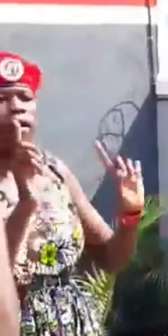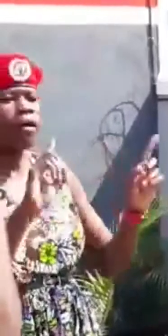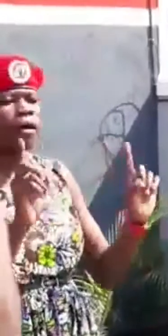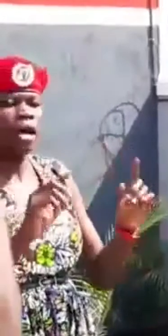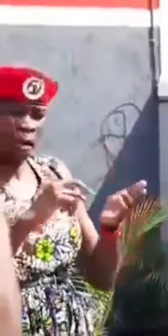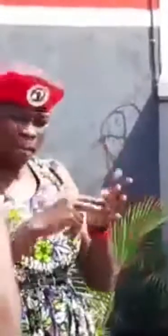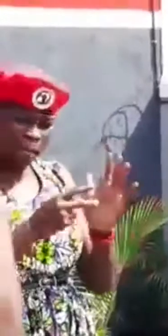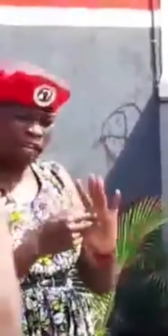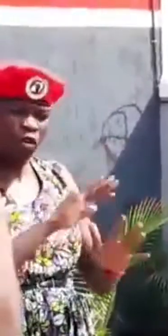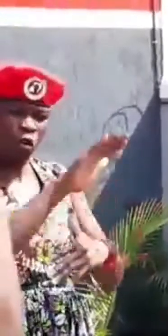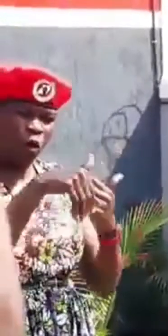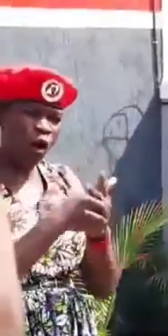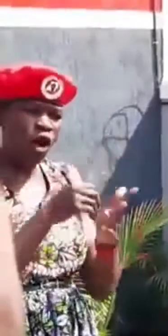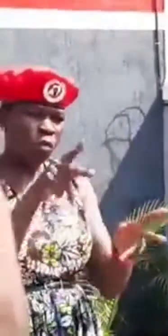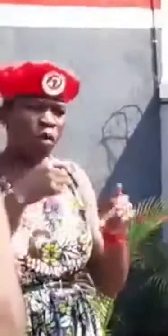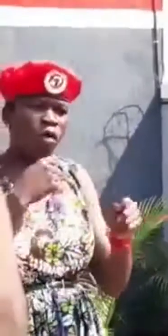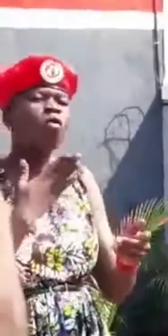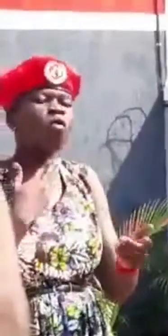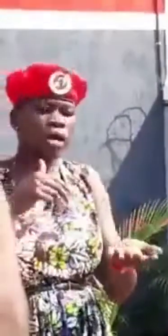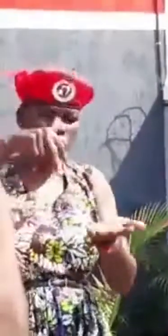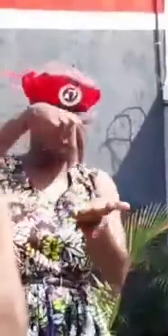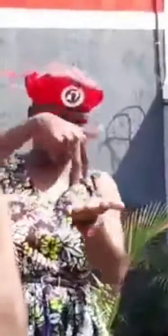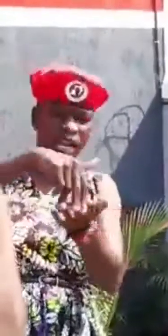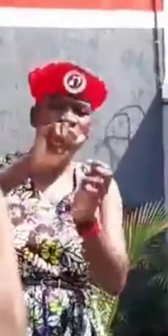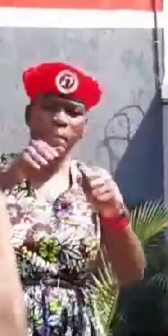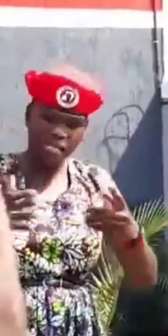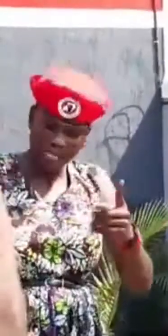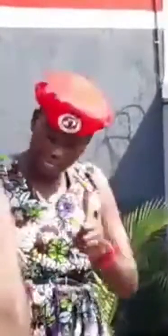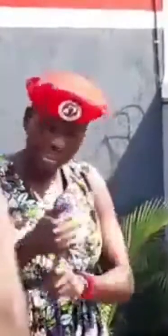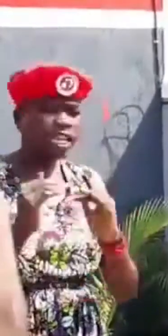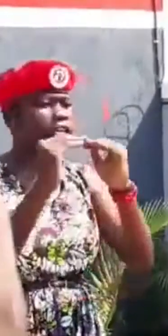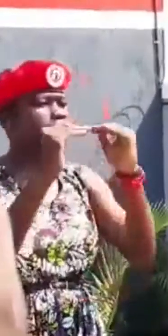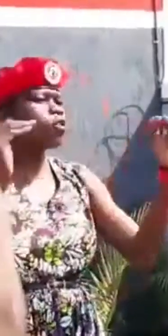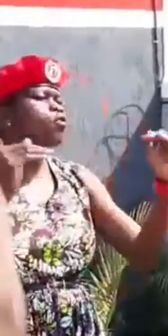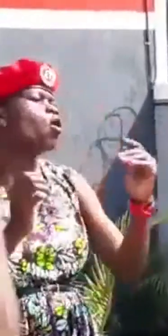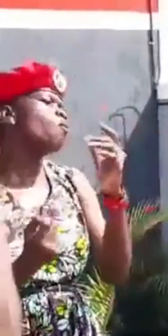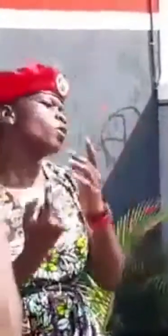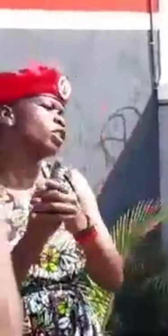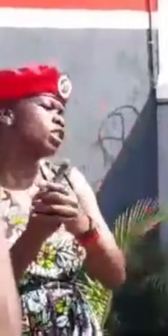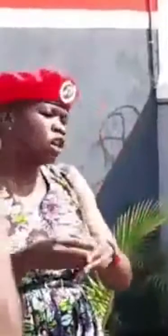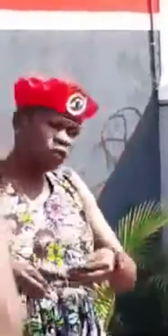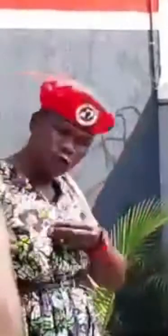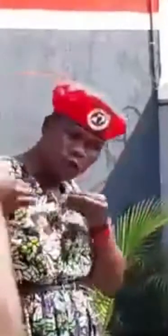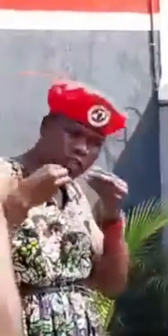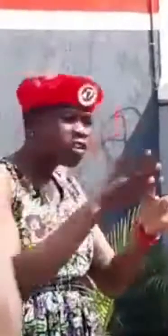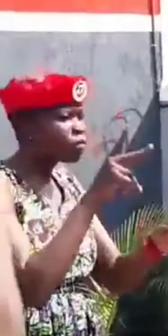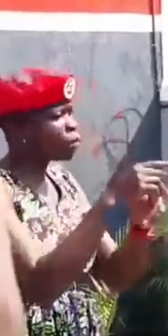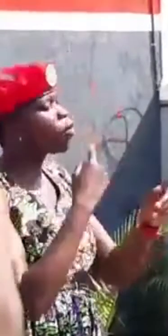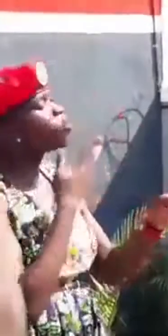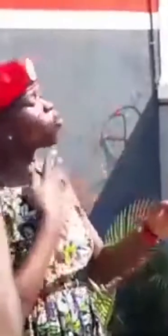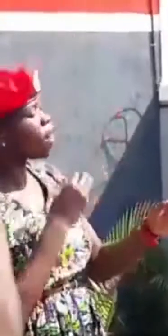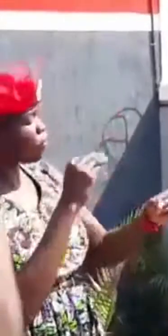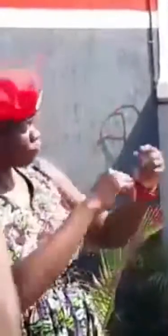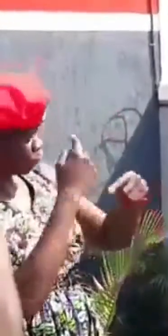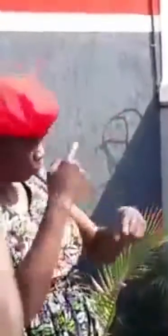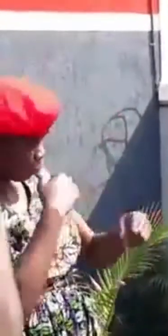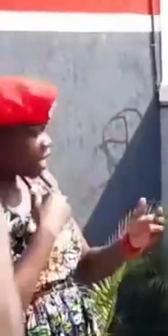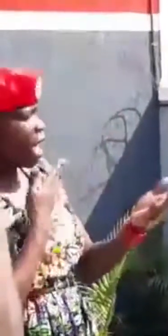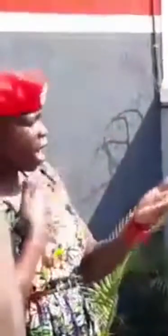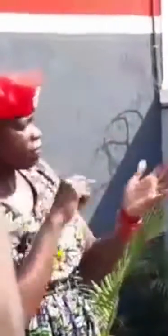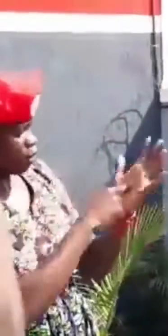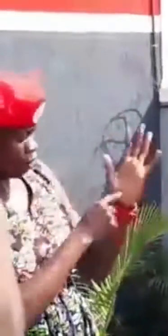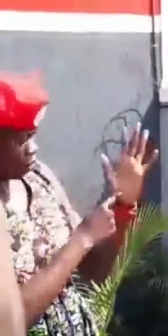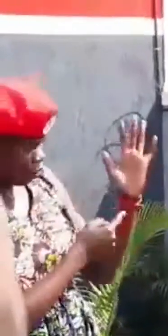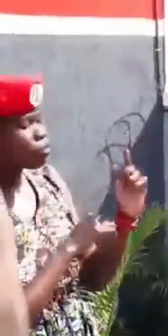means all candidates are given equal opportunity to convey their messages to the voters so that the voters can make an